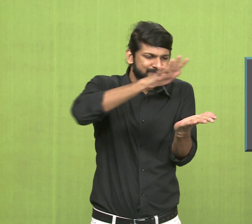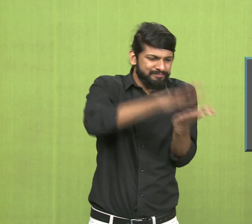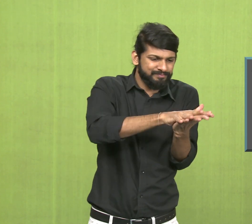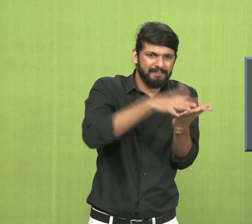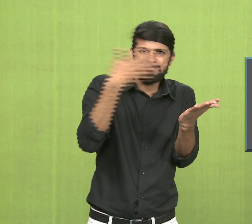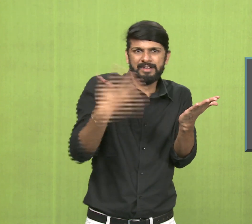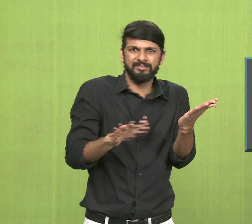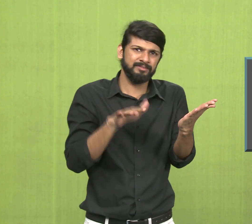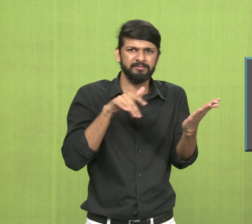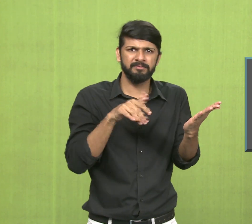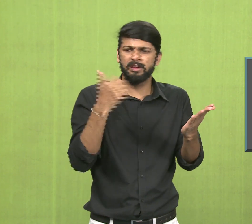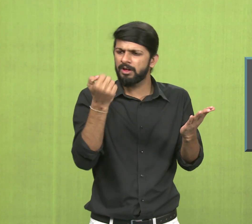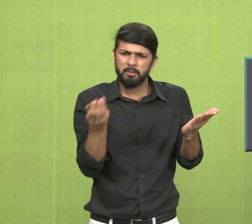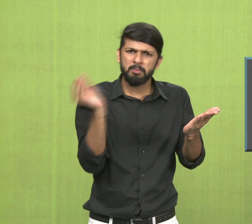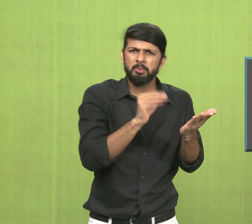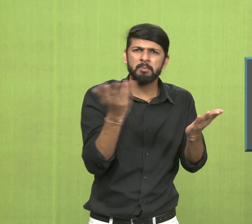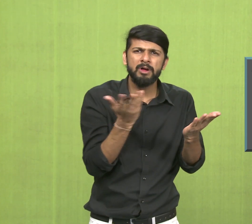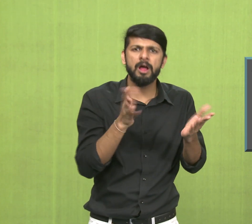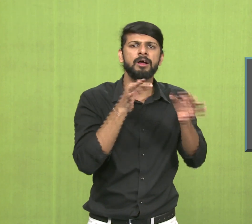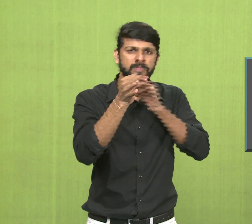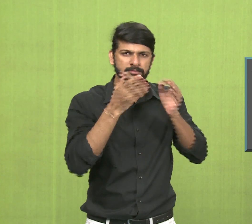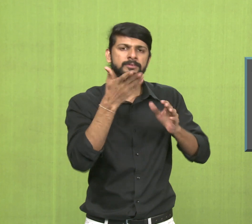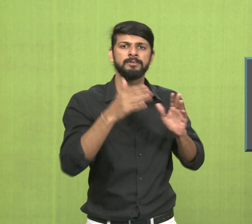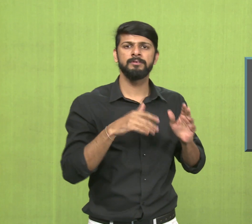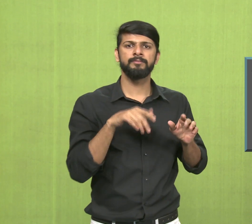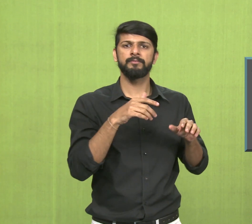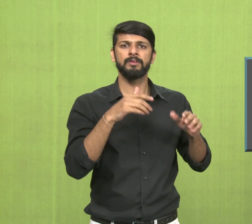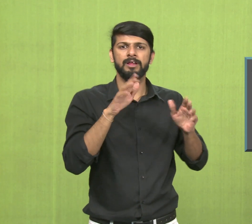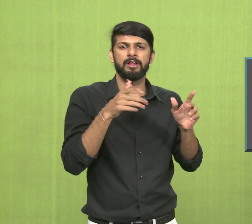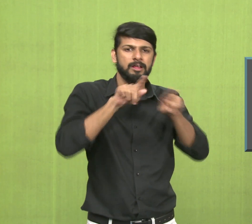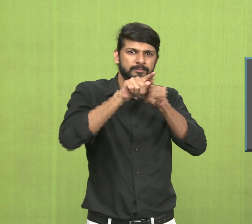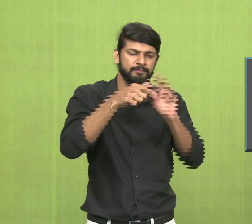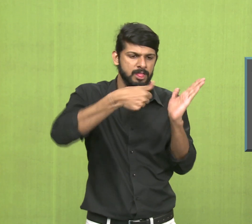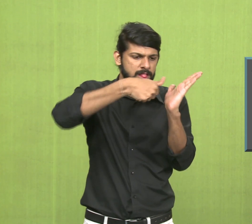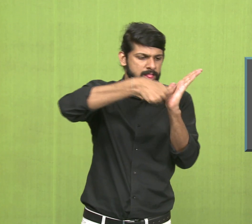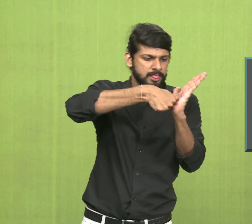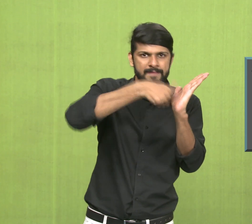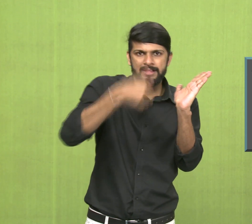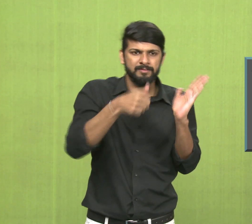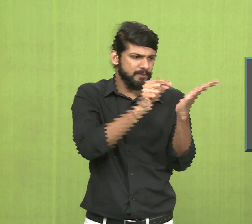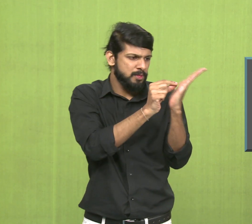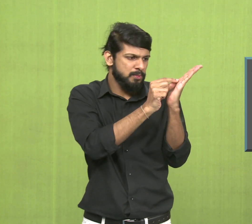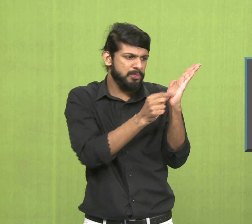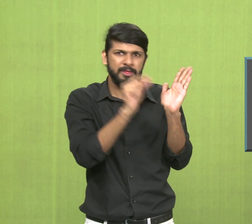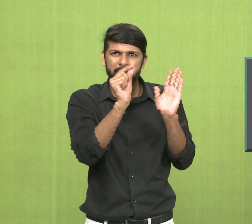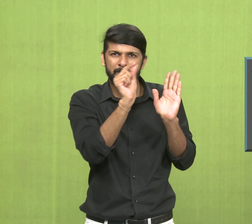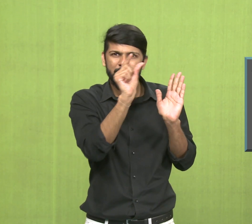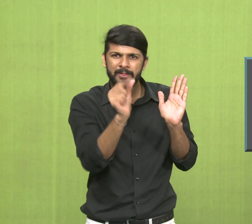Answer number 3. In this technique, a brush or pen is used to finish